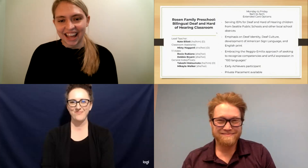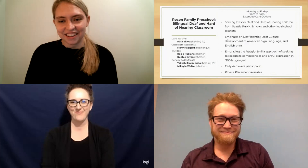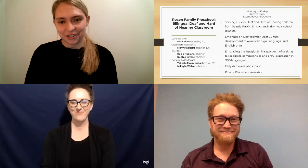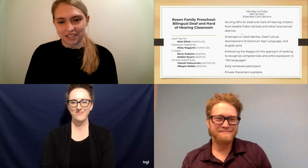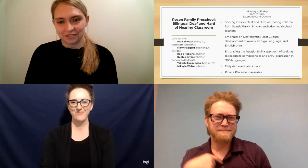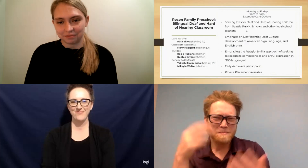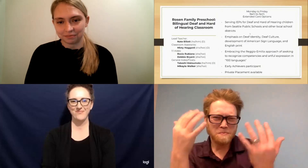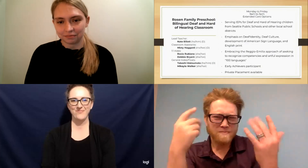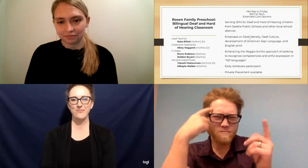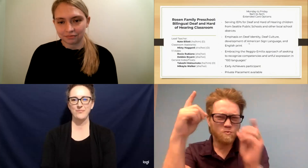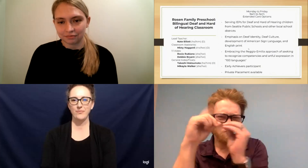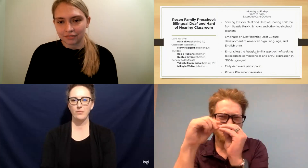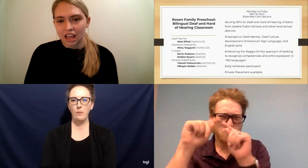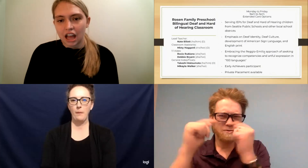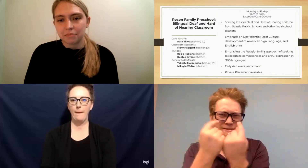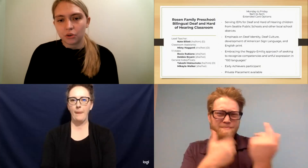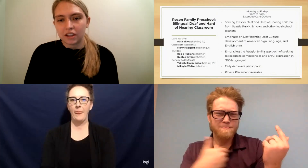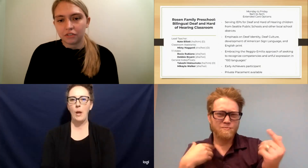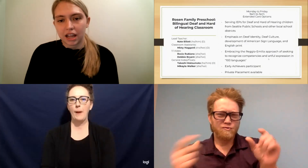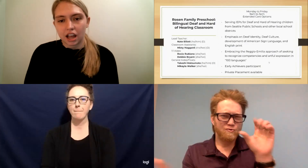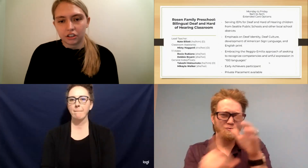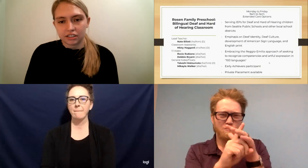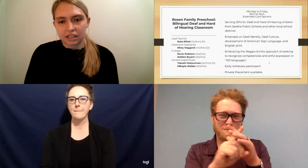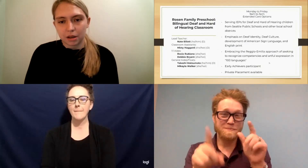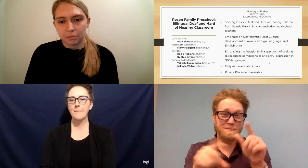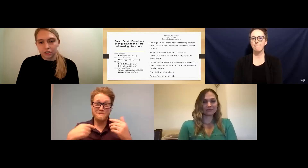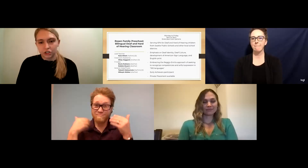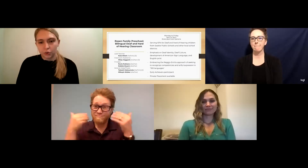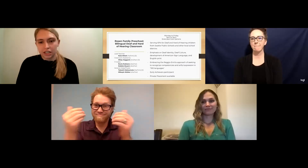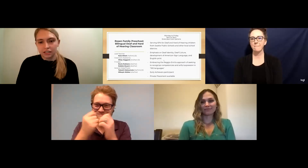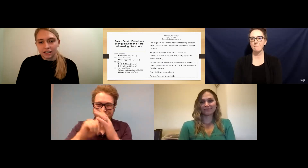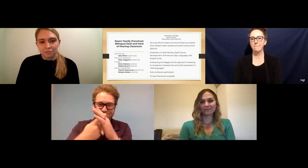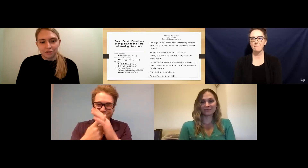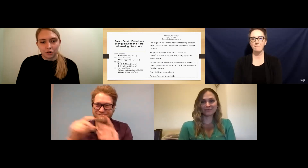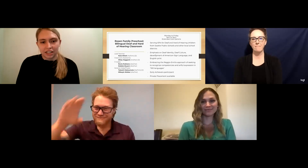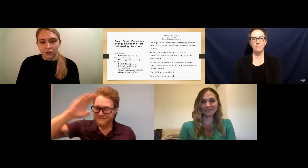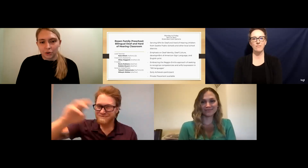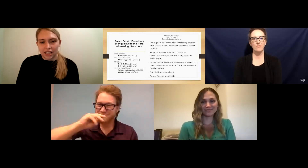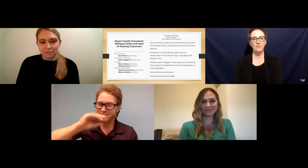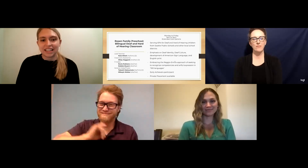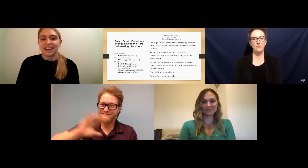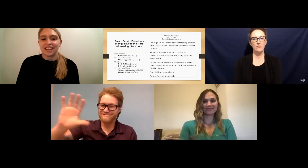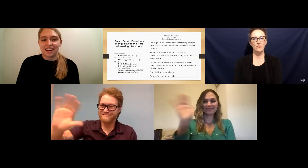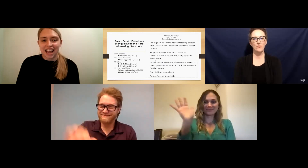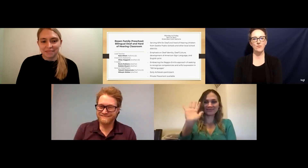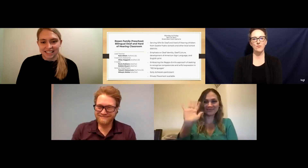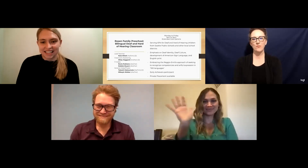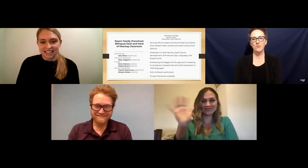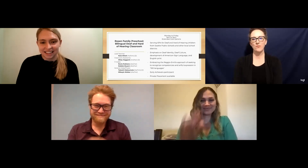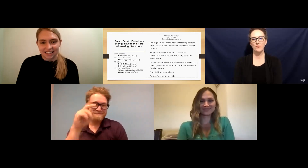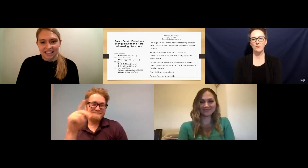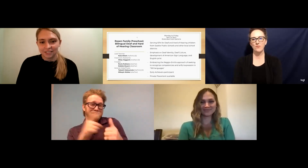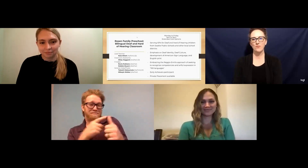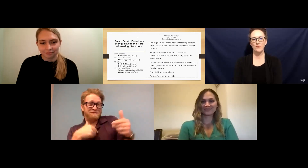Hi everyone. I'm going to wait for my other team member to join before I go ahead and begin. There they are. Hi,